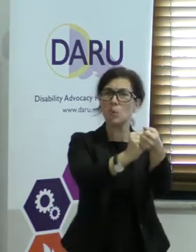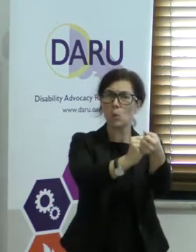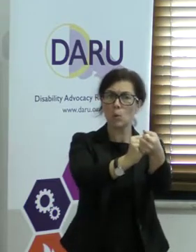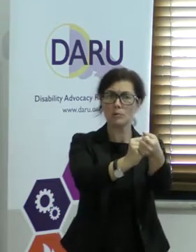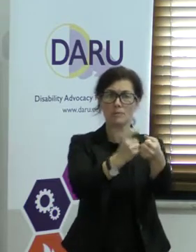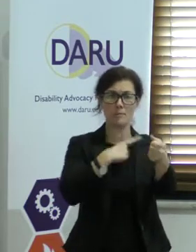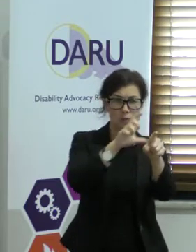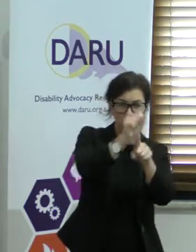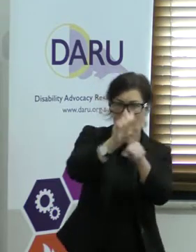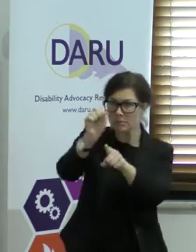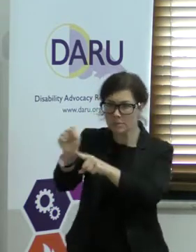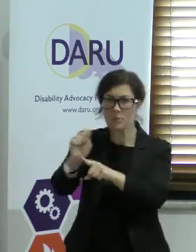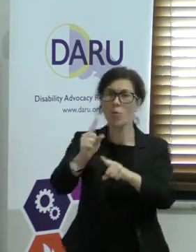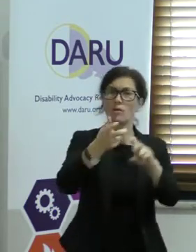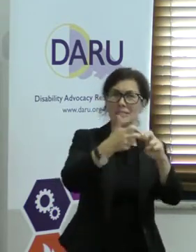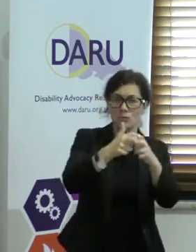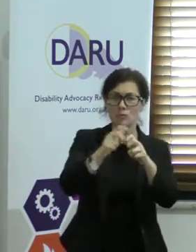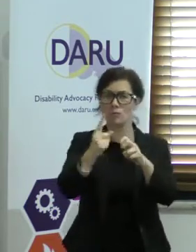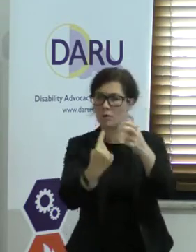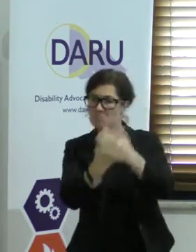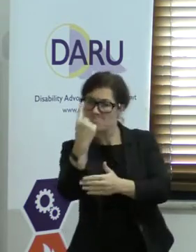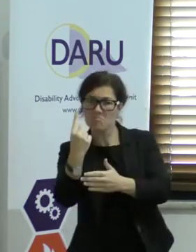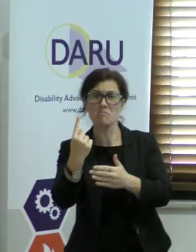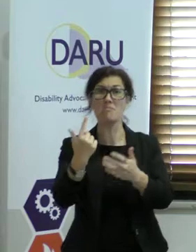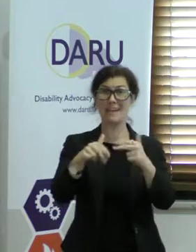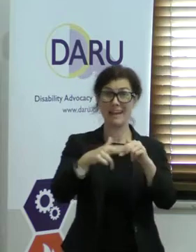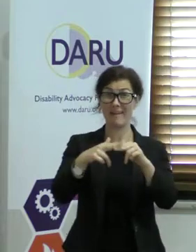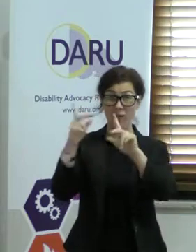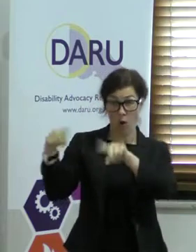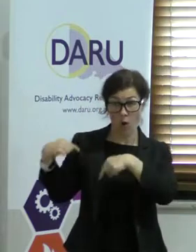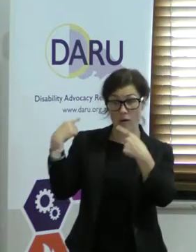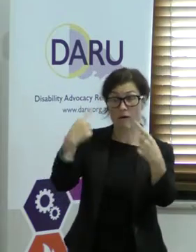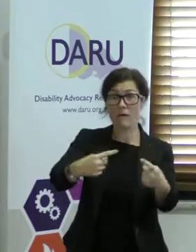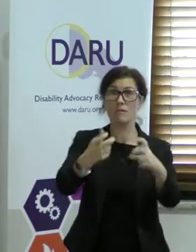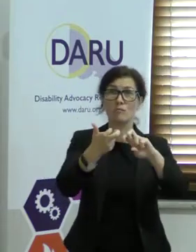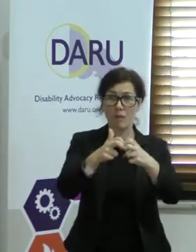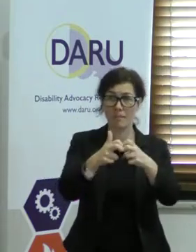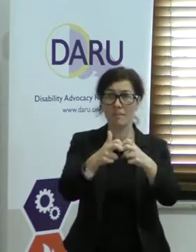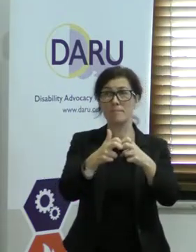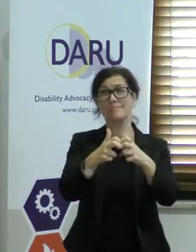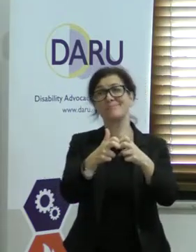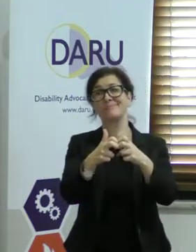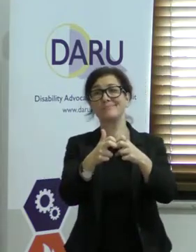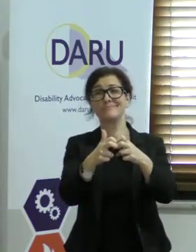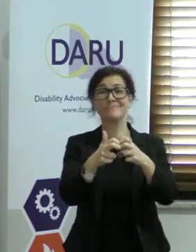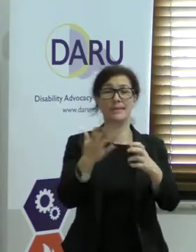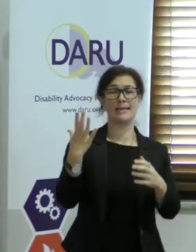those problems, because if it's been going for long, there